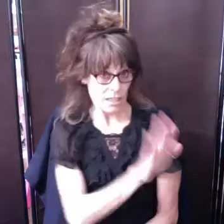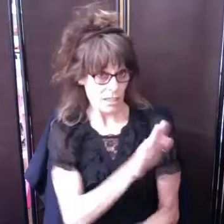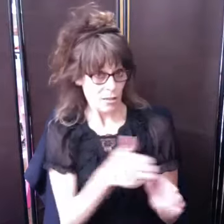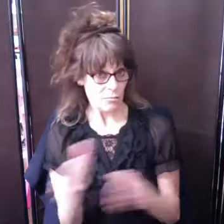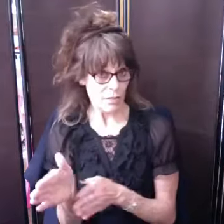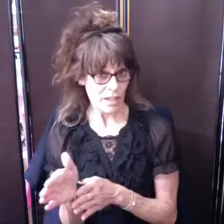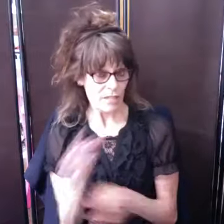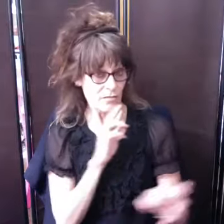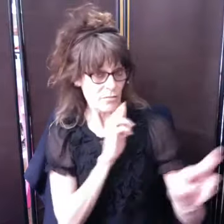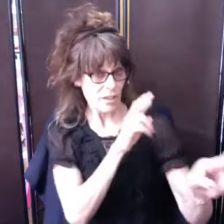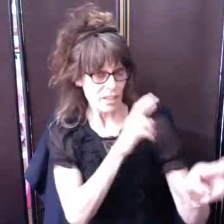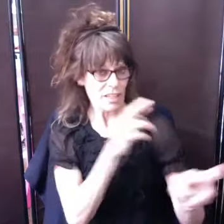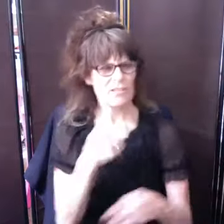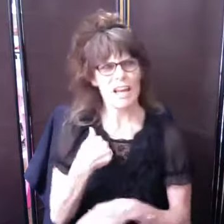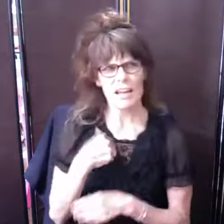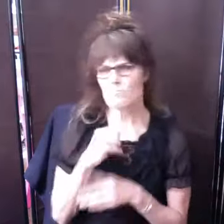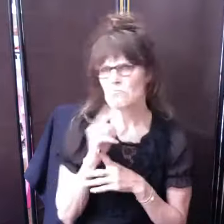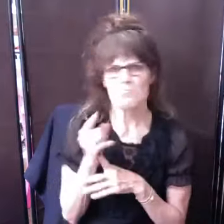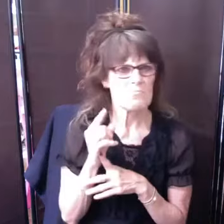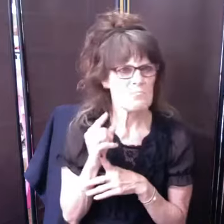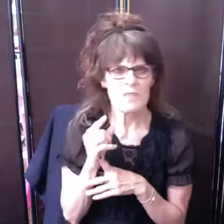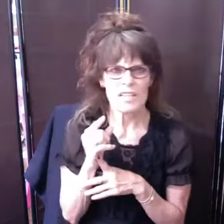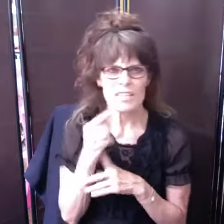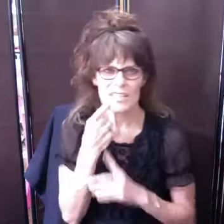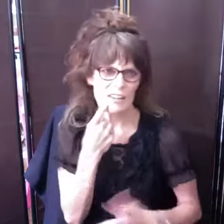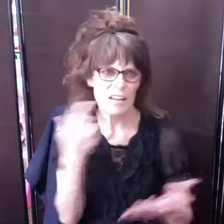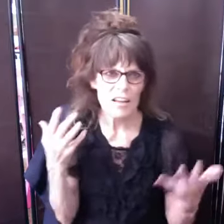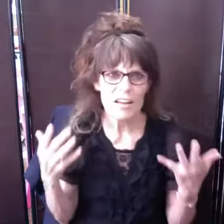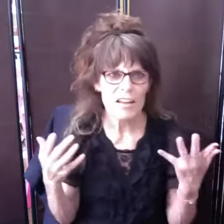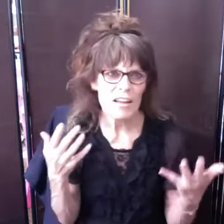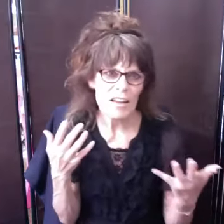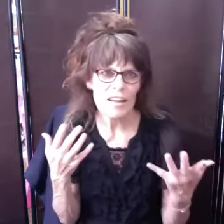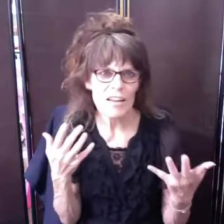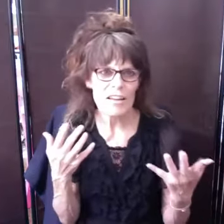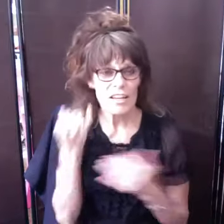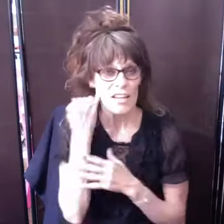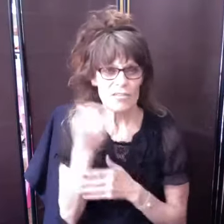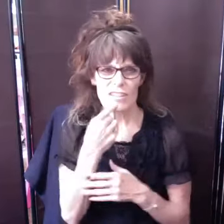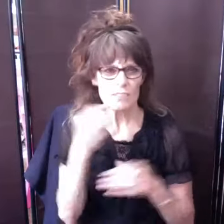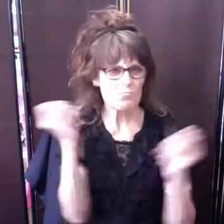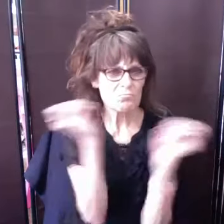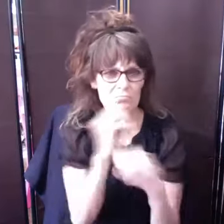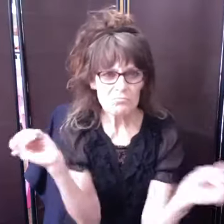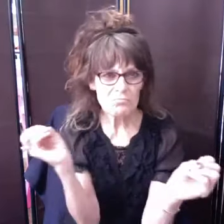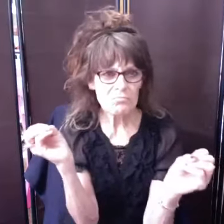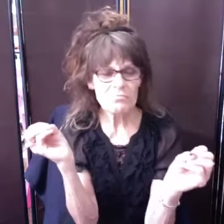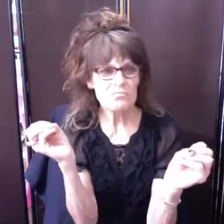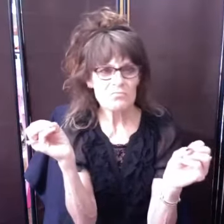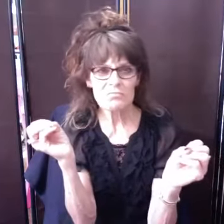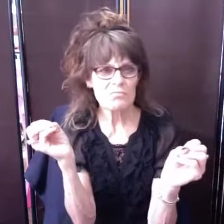you, I don't know, minute 30 seconds to respond to his hollering. And if you didn't respond the time he allocated to you, he'd go back outside, slam